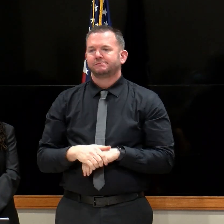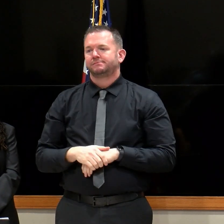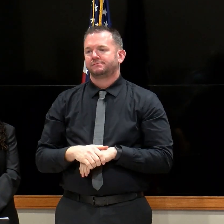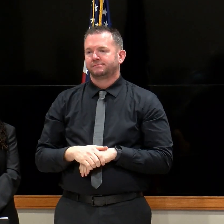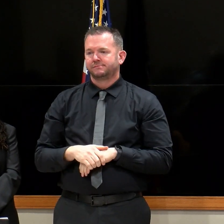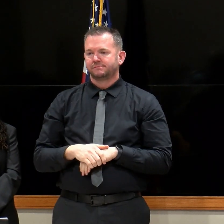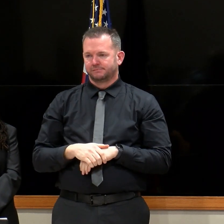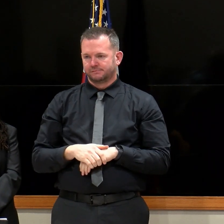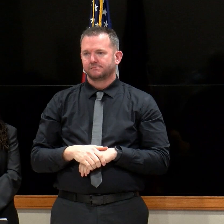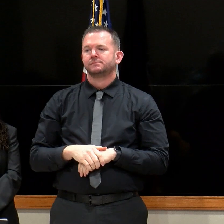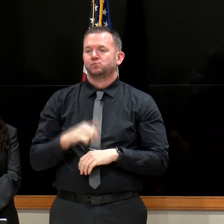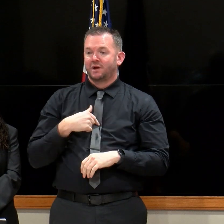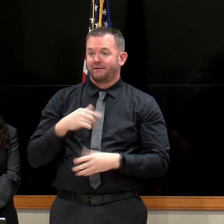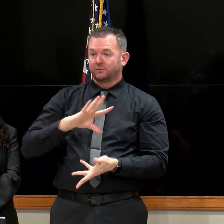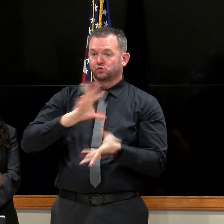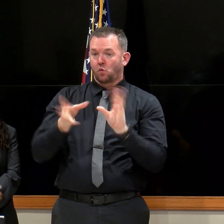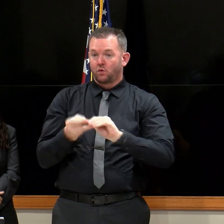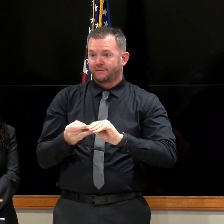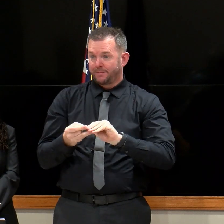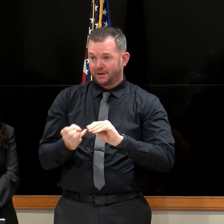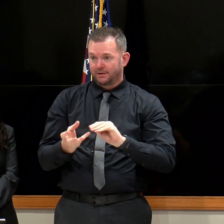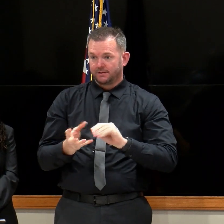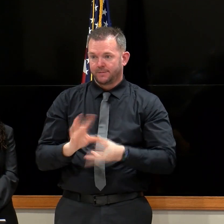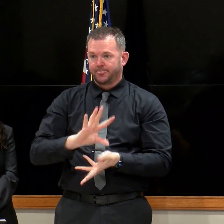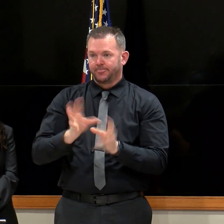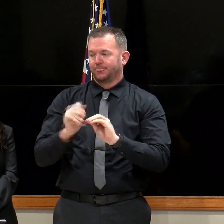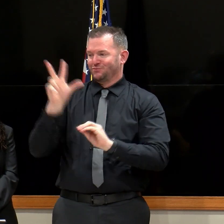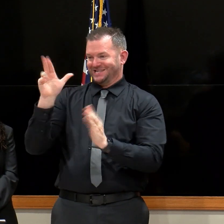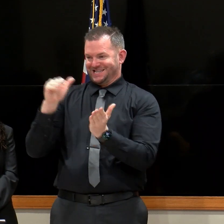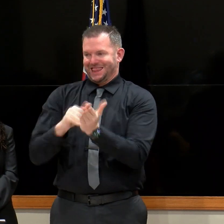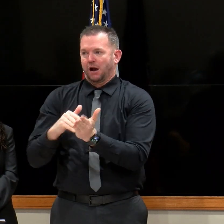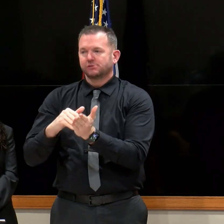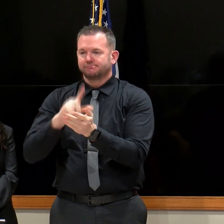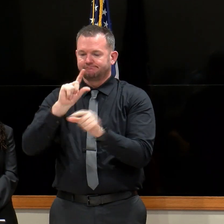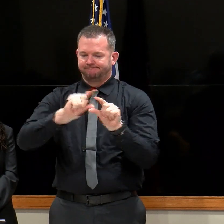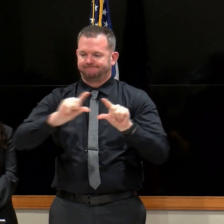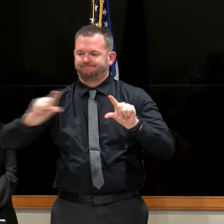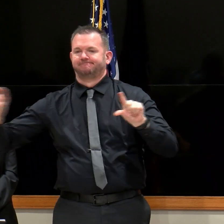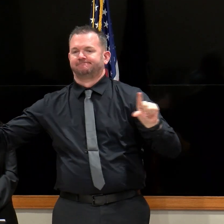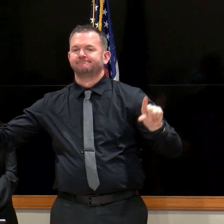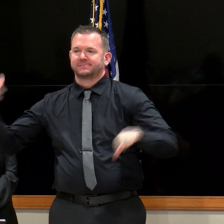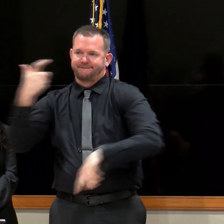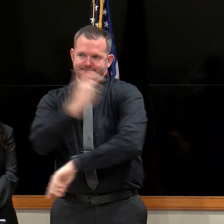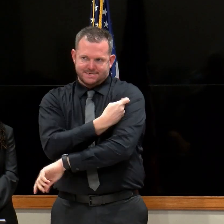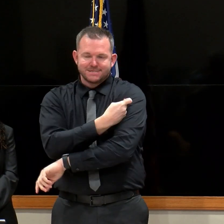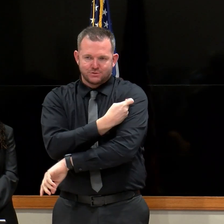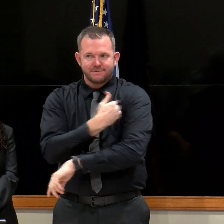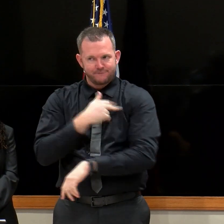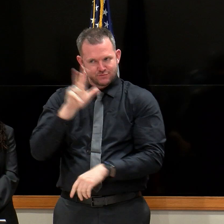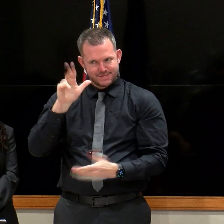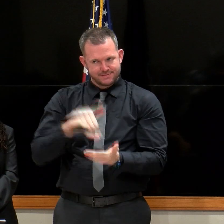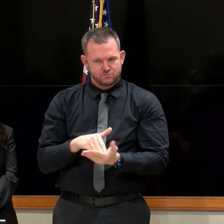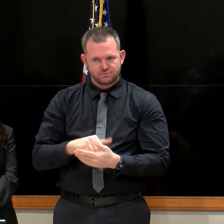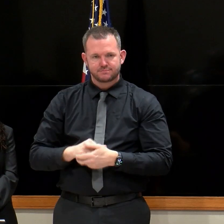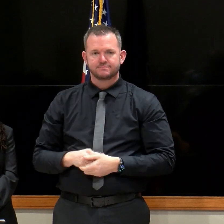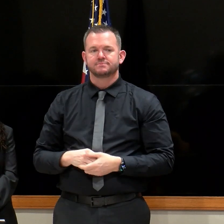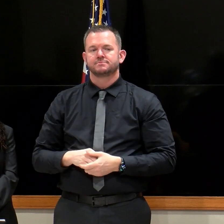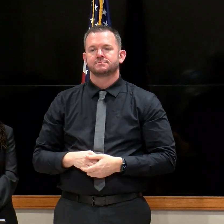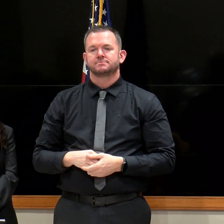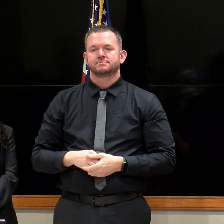begin deploying it, and we'll keep folks posted as we make progress on that. Let me just close with